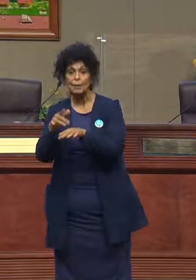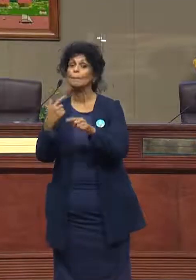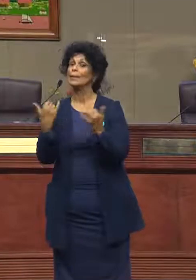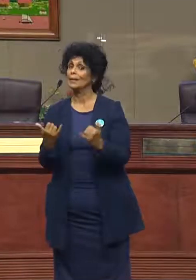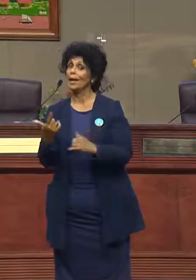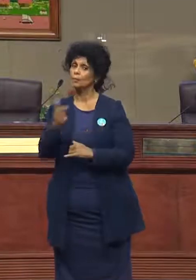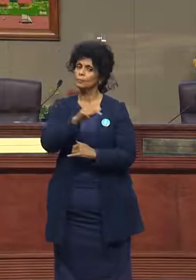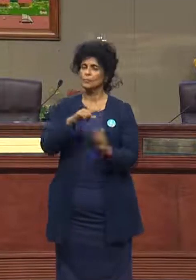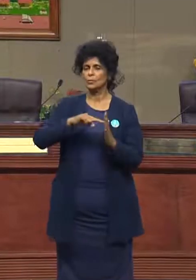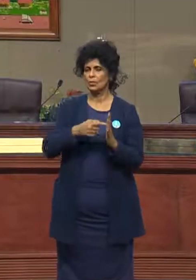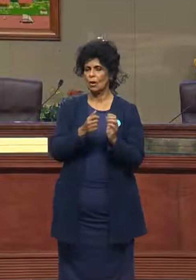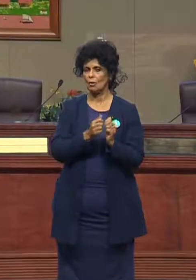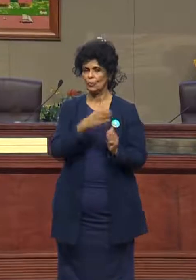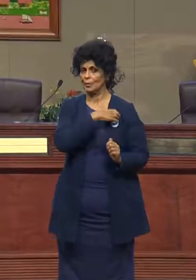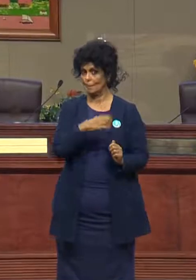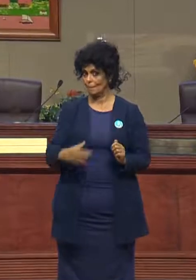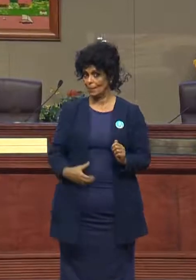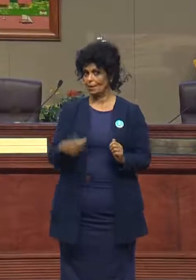Mayor?